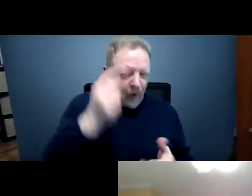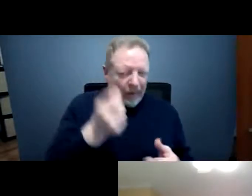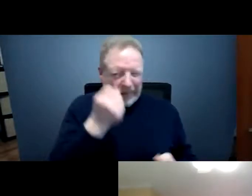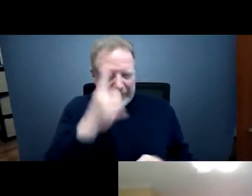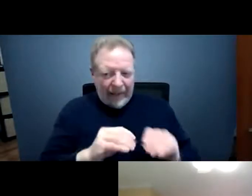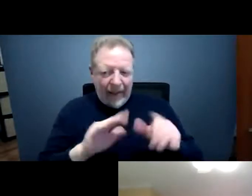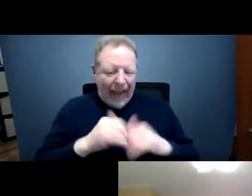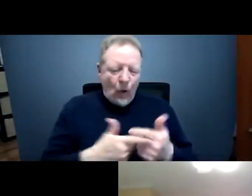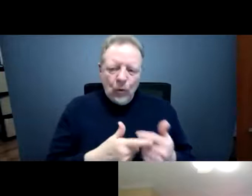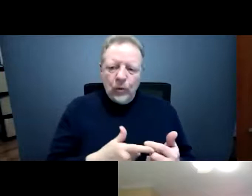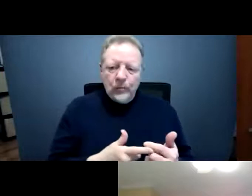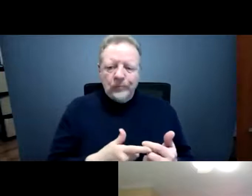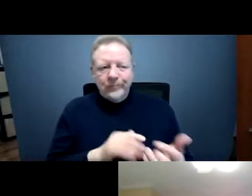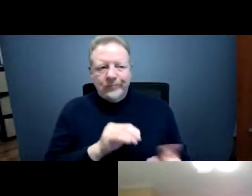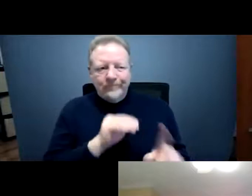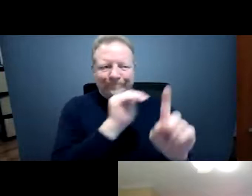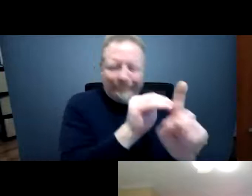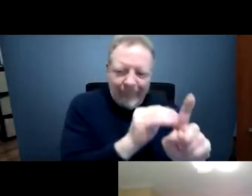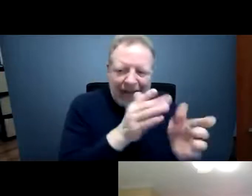to go about to get.